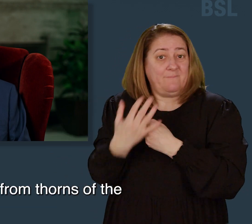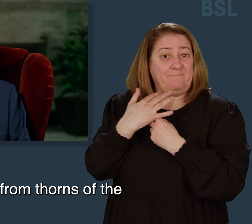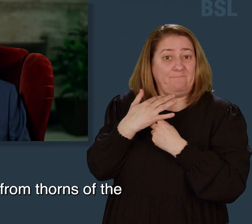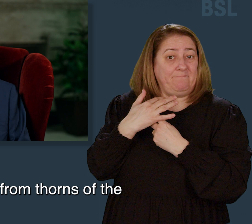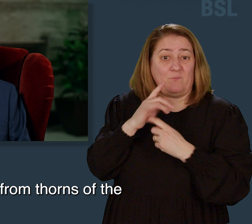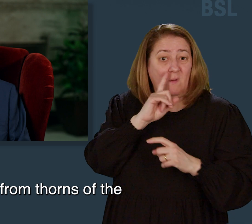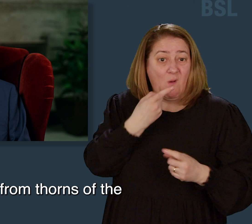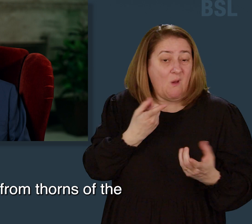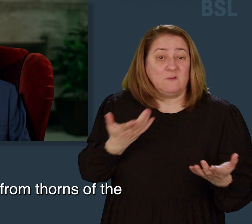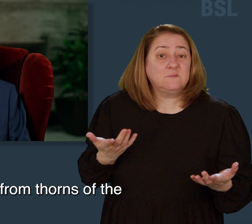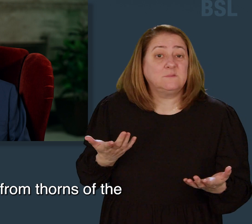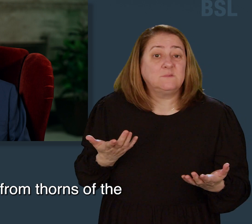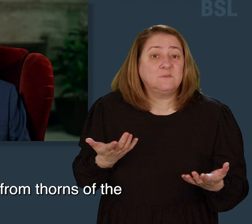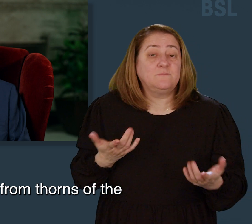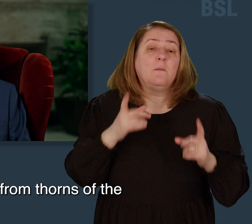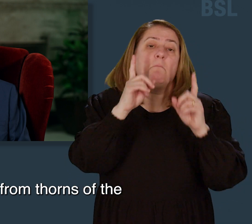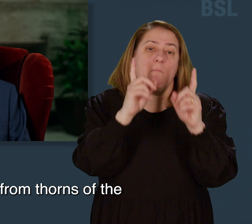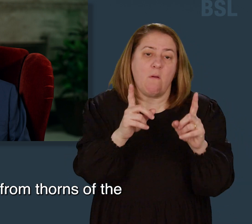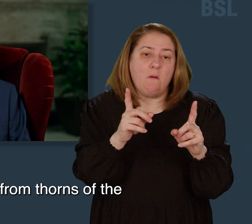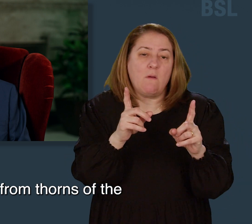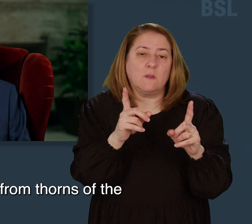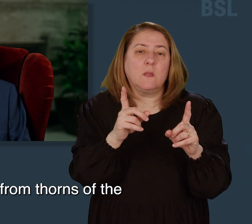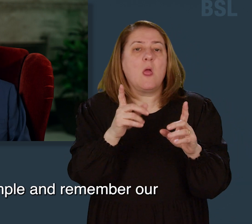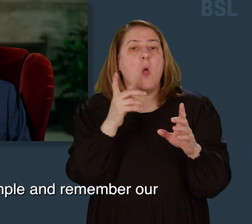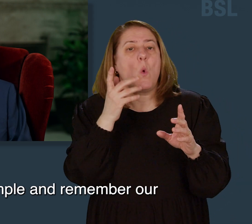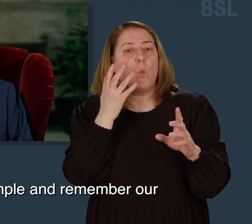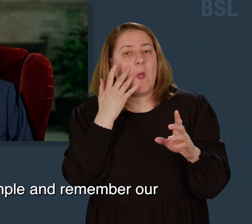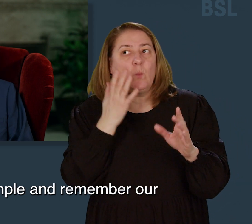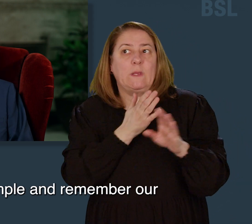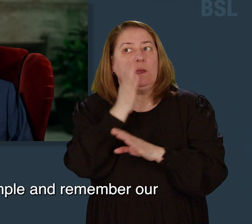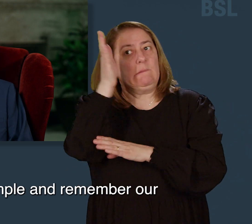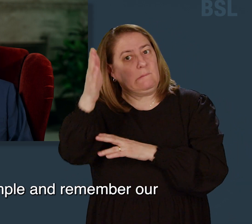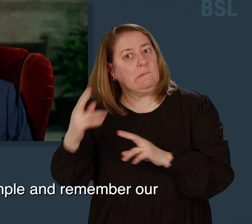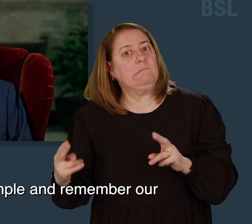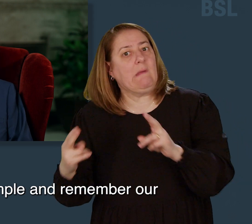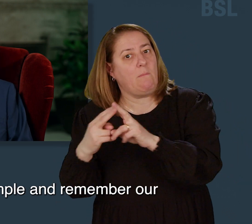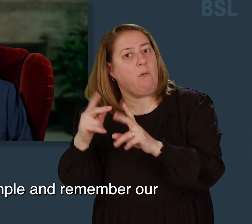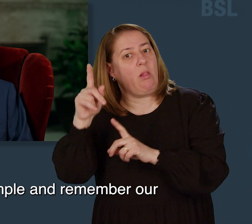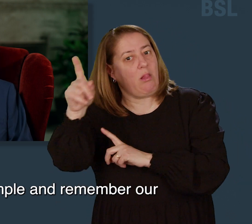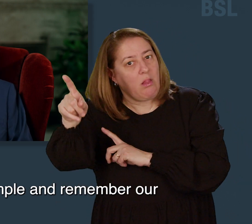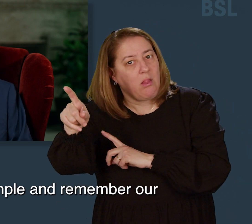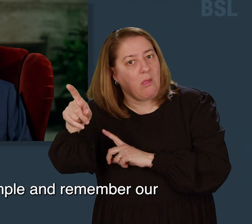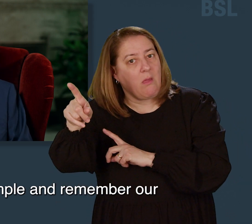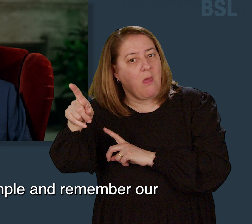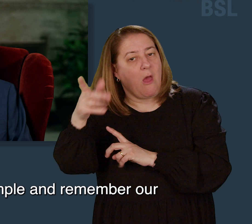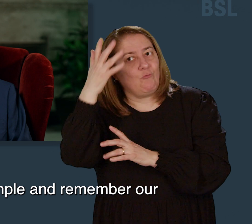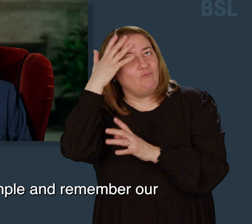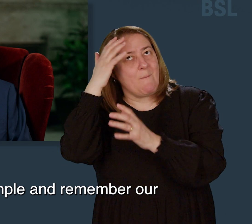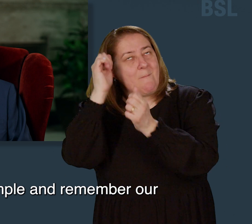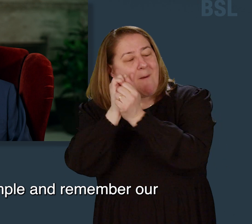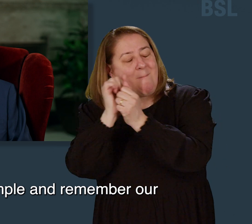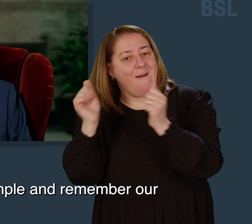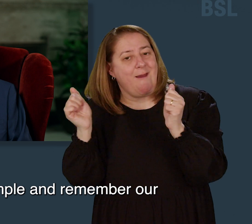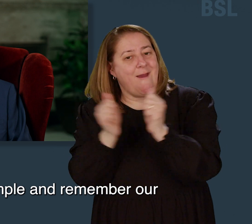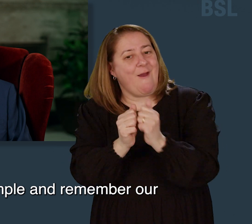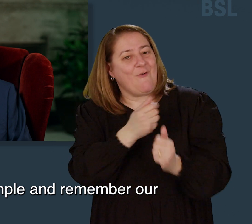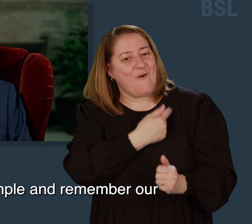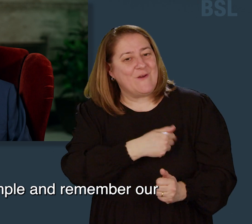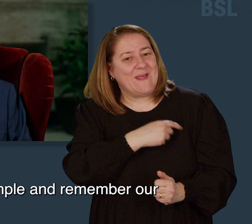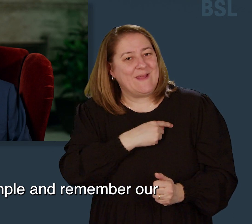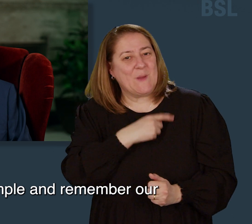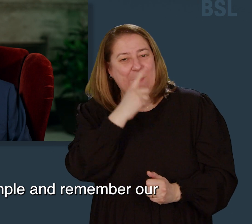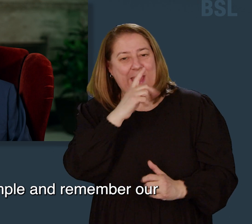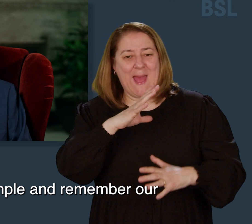from thorns of the flesh. Yet, as we attend the temple and remember our